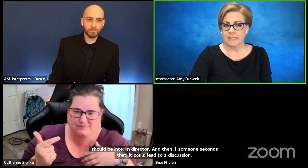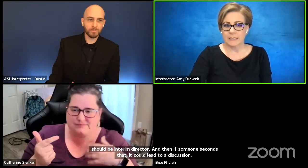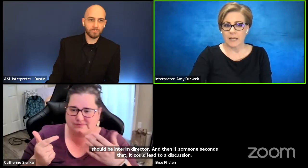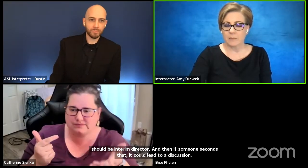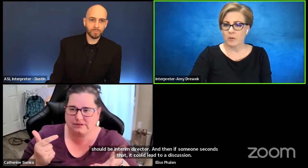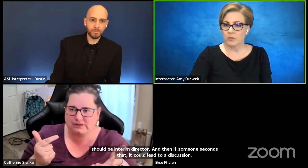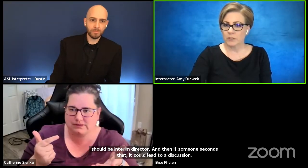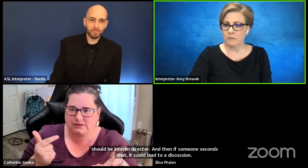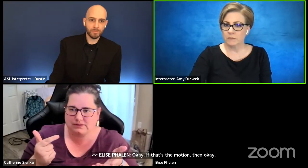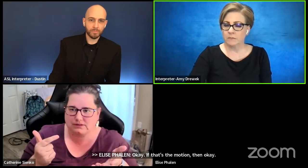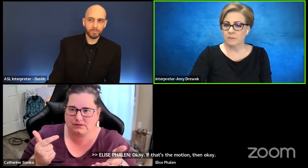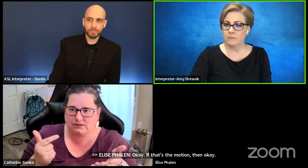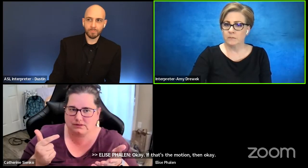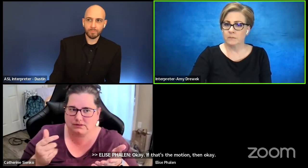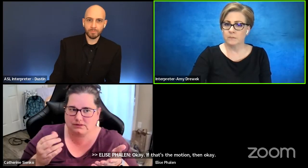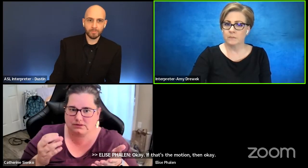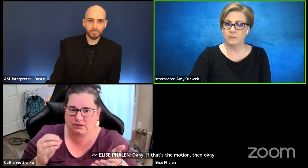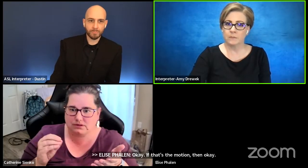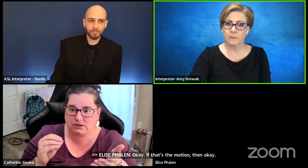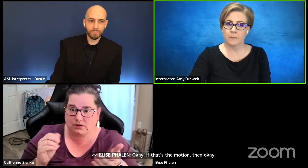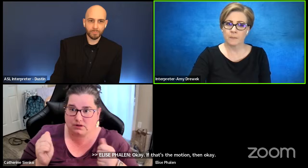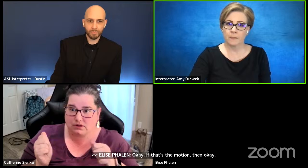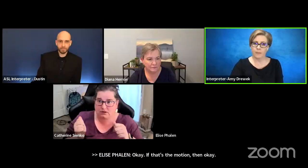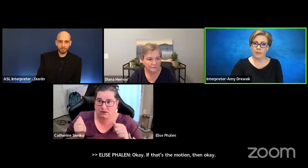Commissioner Kidd has seconded that motion.